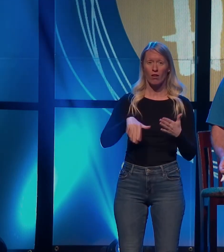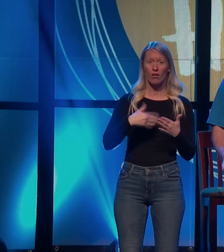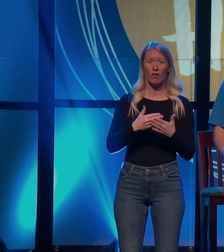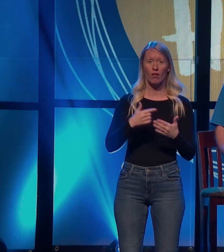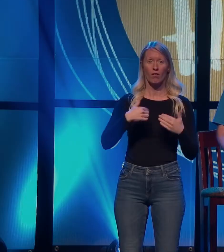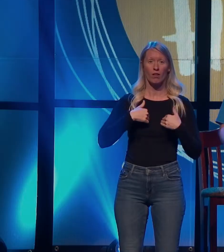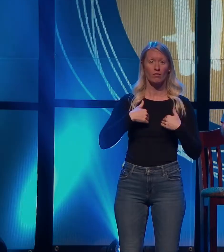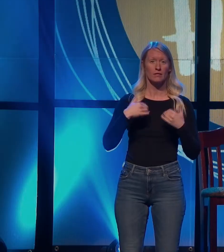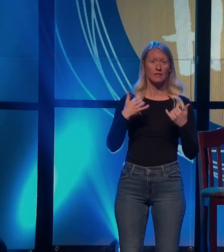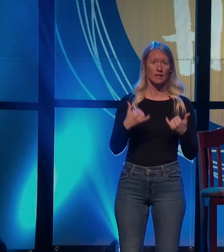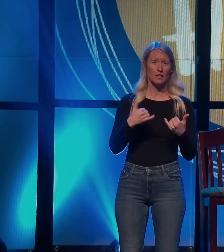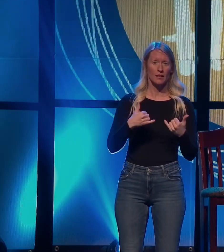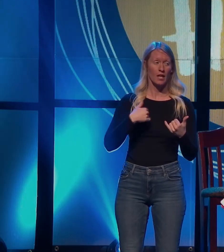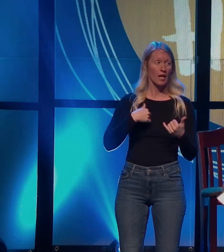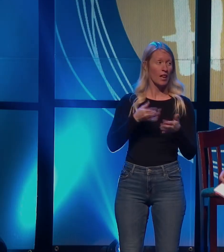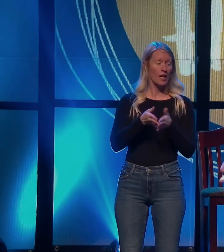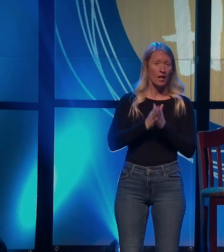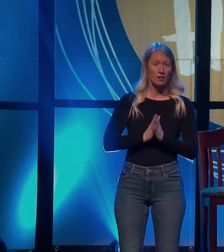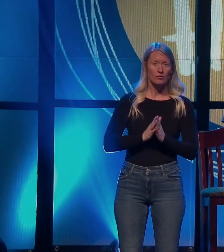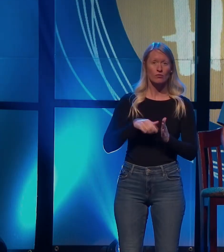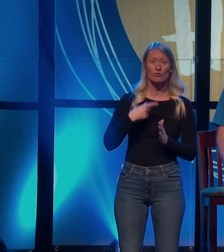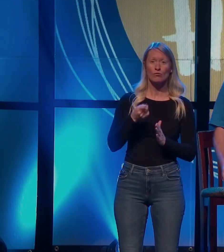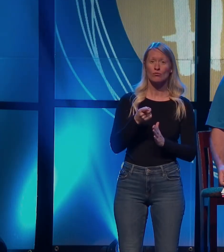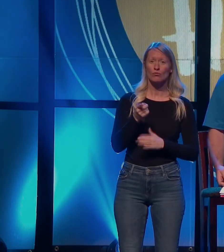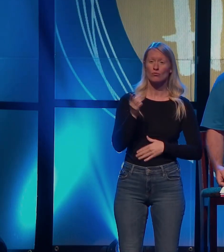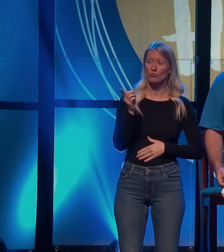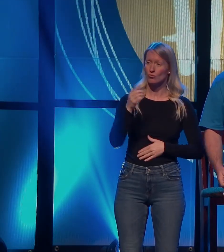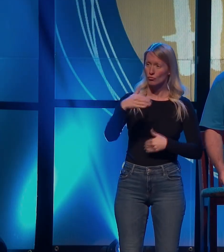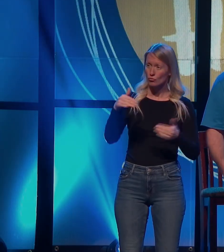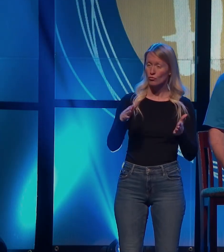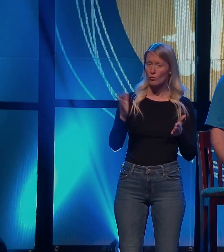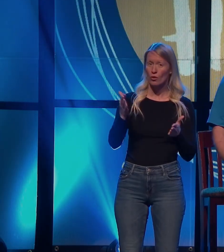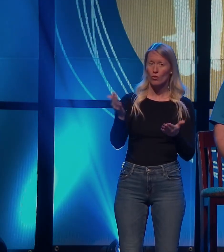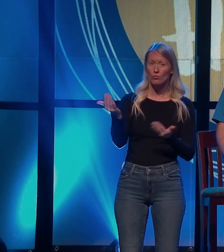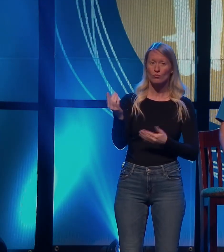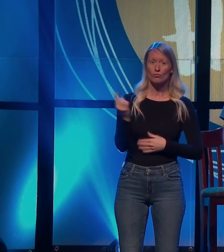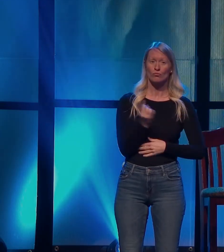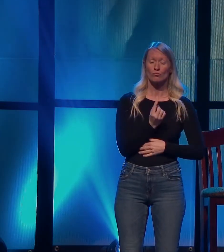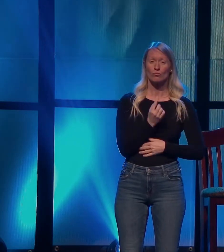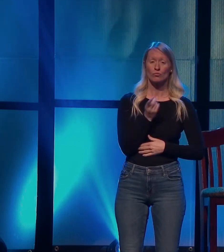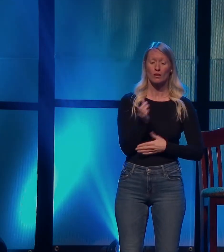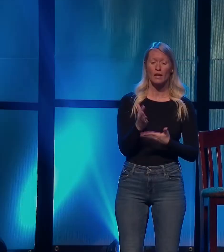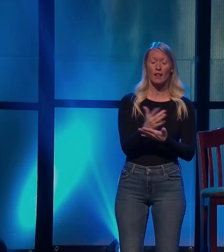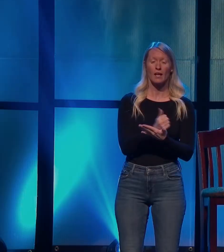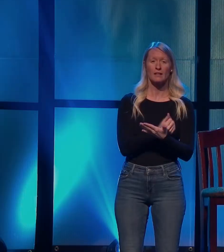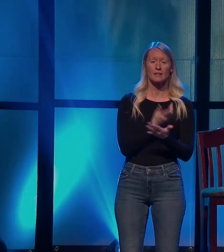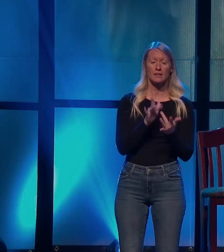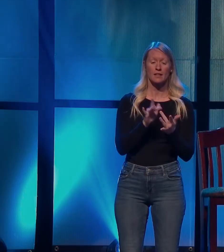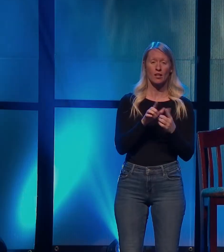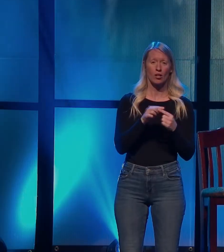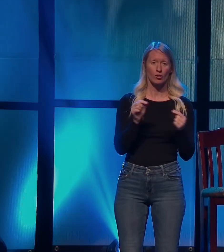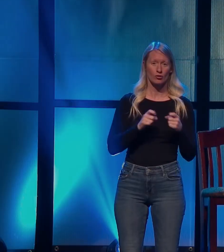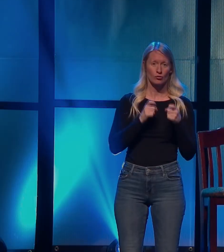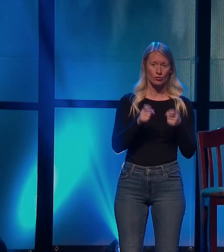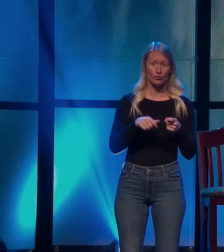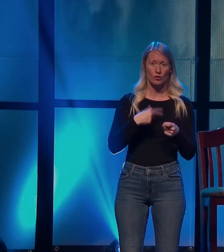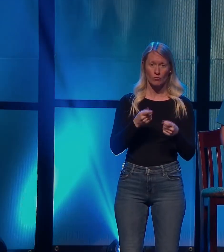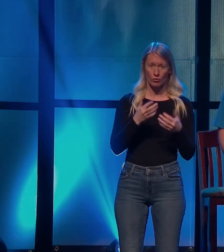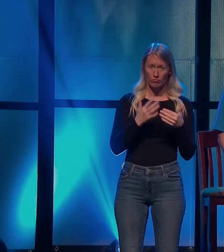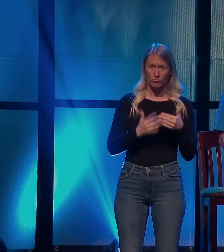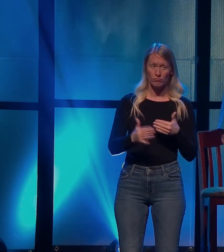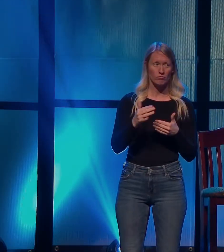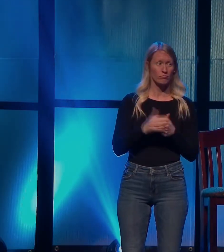today. I'll ask the room host to come forward and collect those Connect cards and donations right now, and then we'll get you on your way.